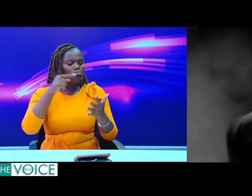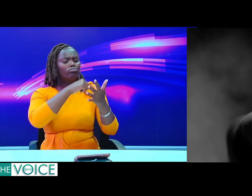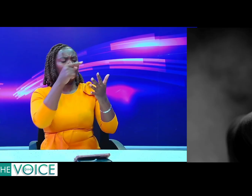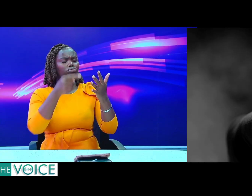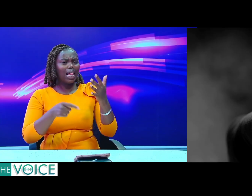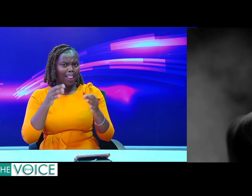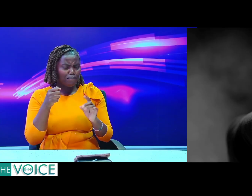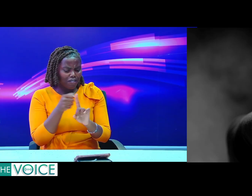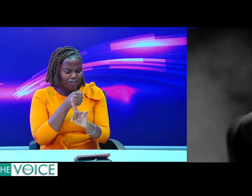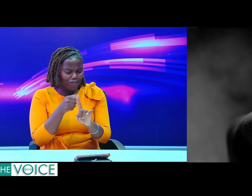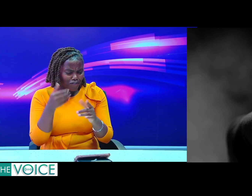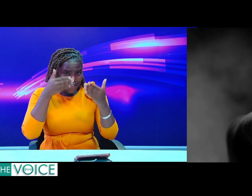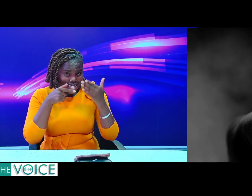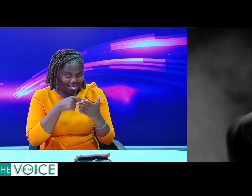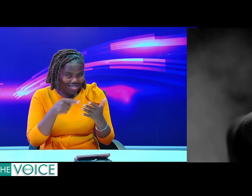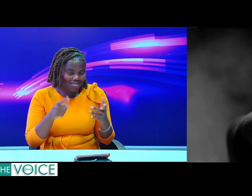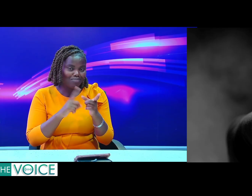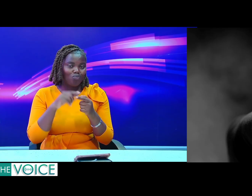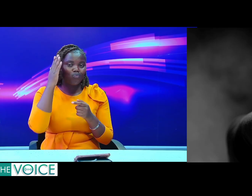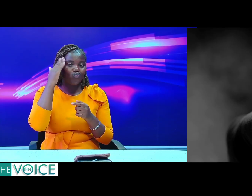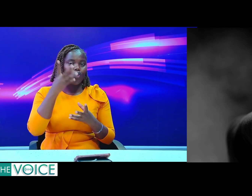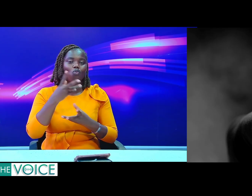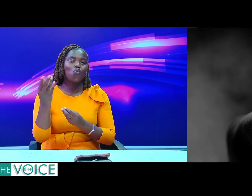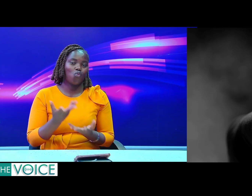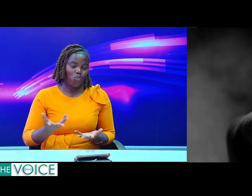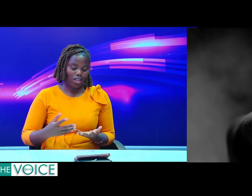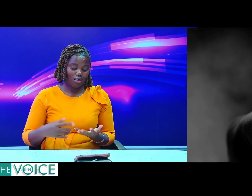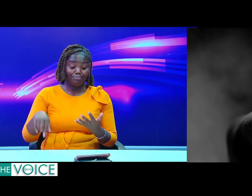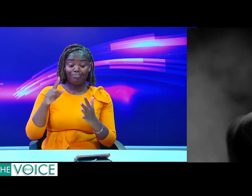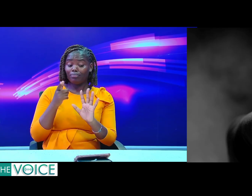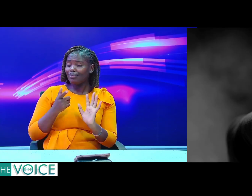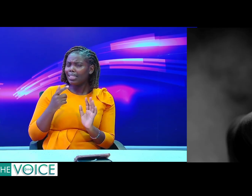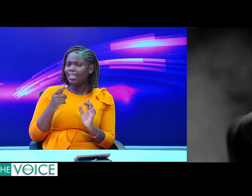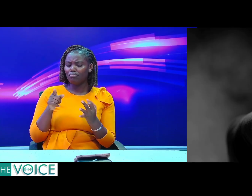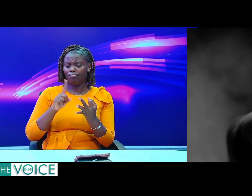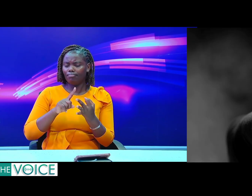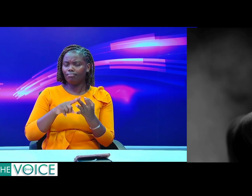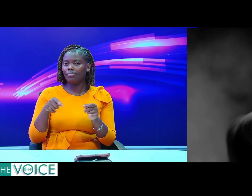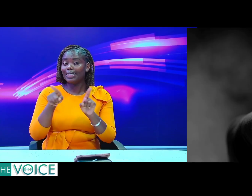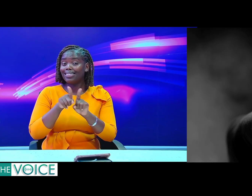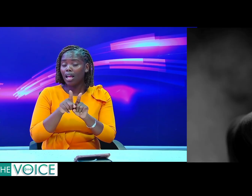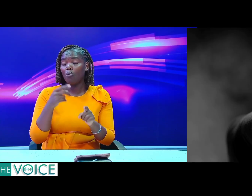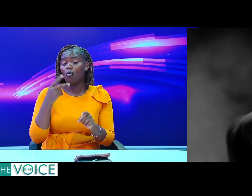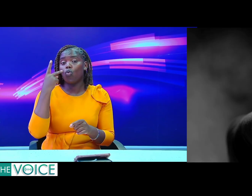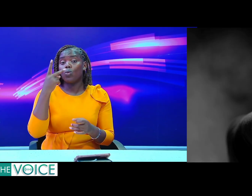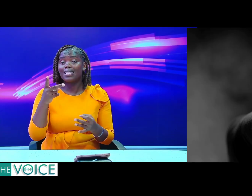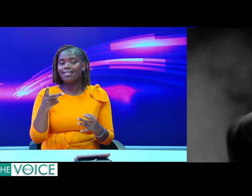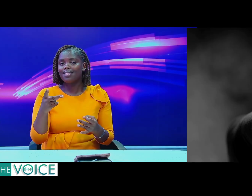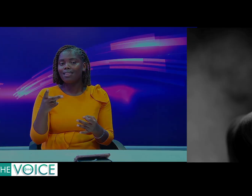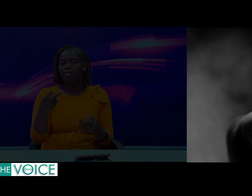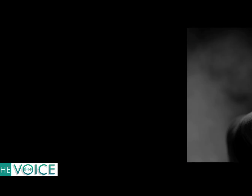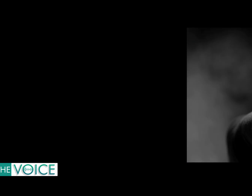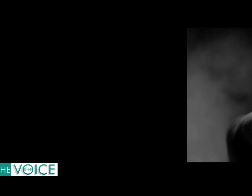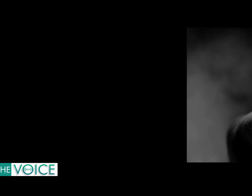create awareness and we can be able to empower people, talk to them about these different forms of violence, and when they happen, where they should be able to report